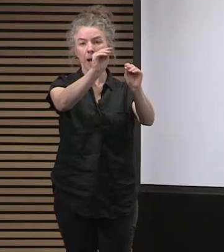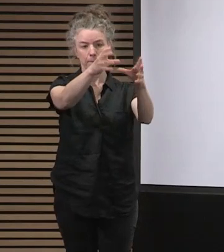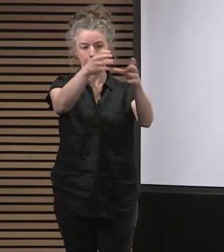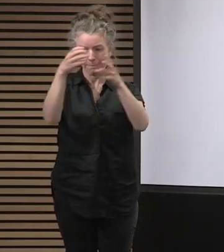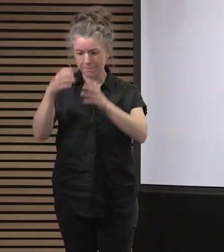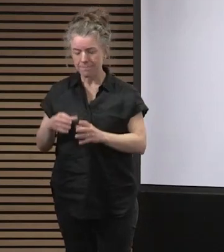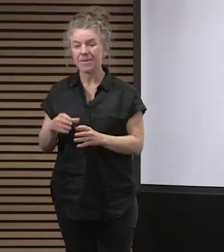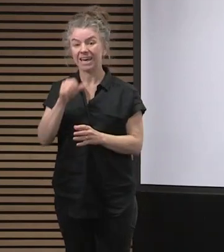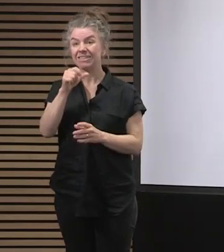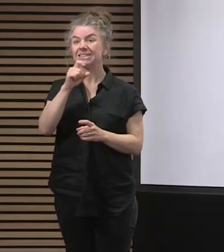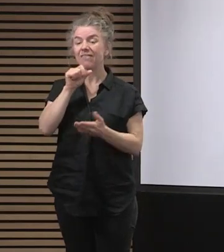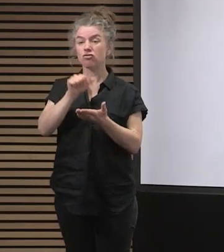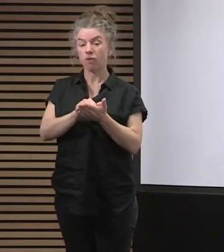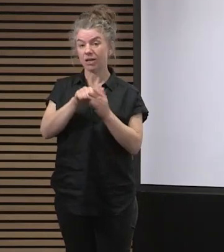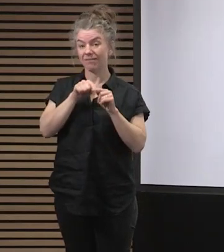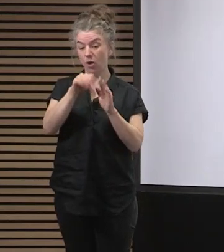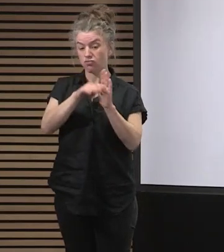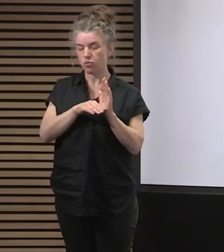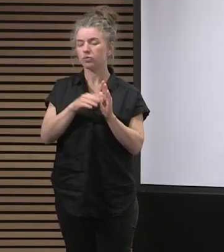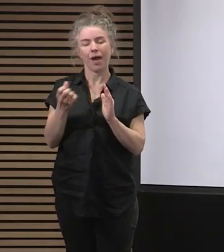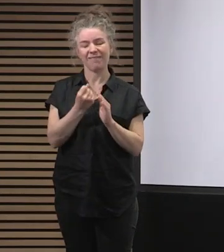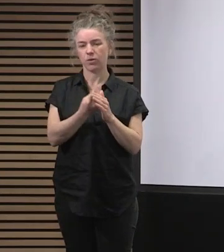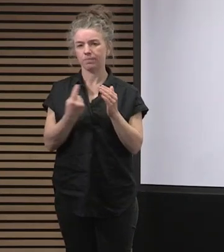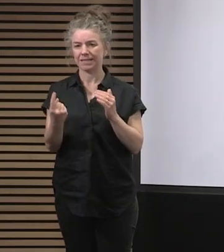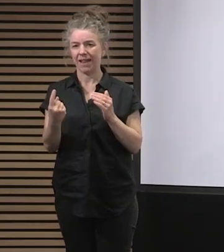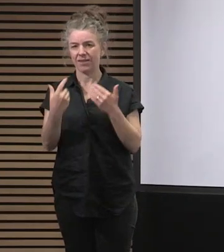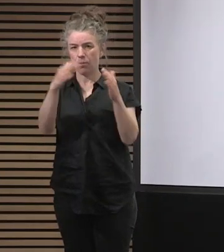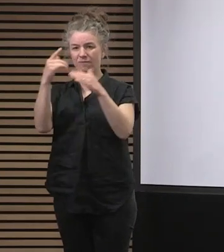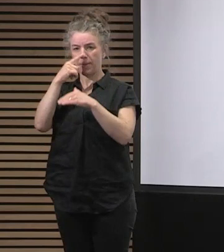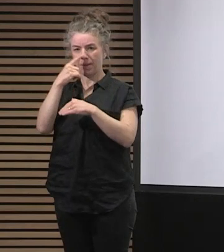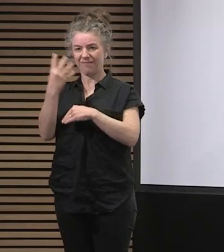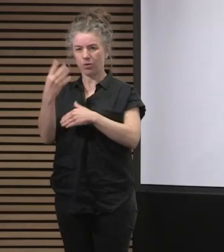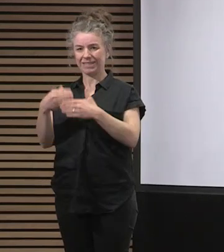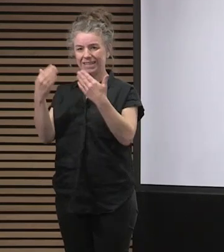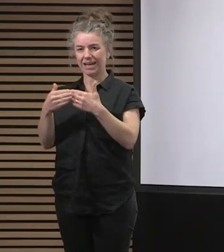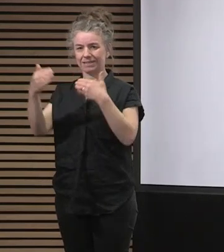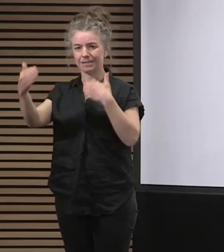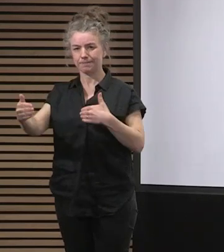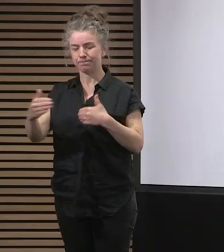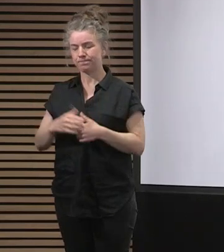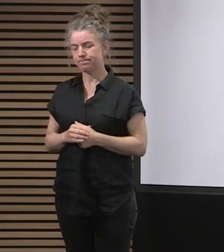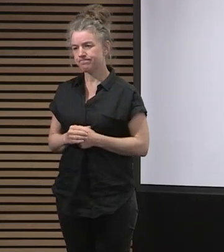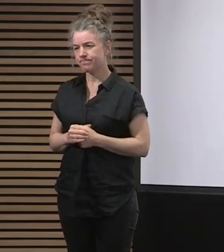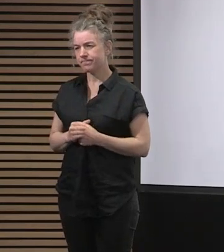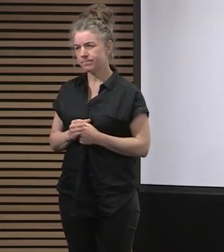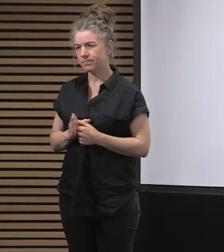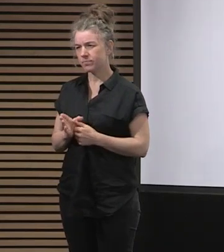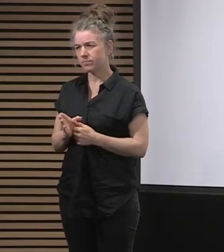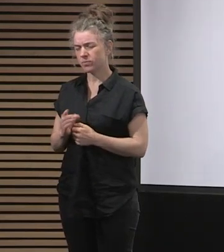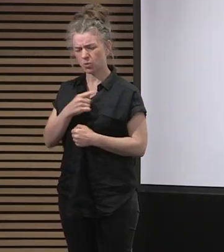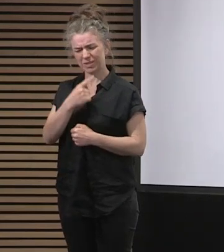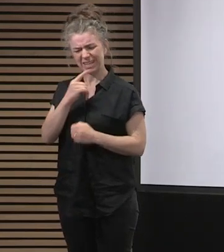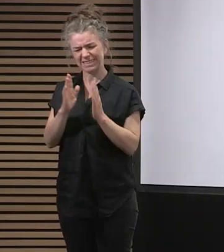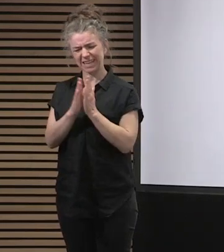have to go into self-isolation. Dr Bloomfield, you said in your initial remarks that on Sunday the testing dropped off. Is there a particular reason for that? Was